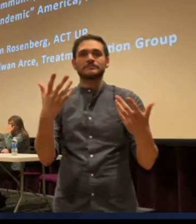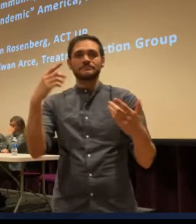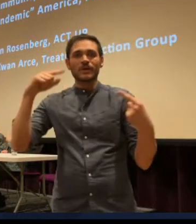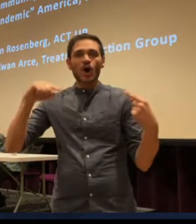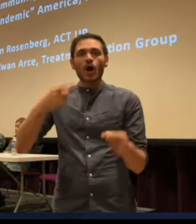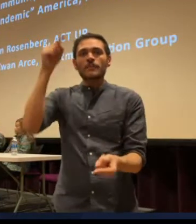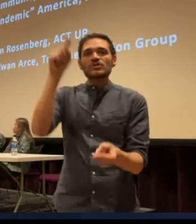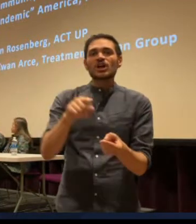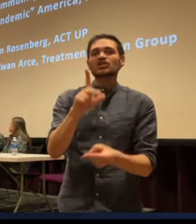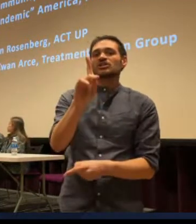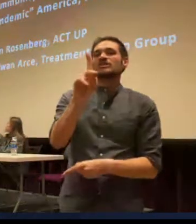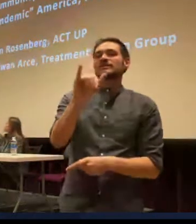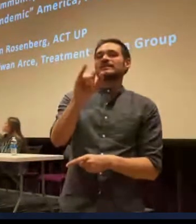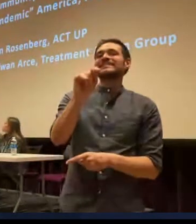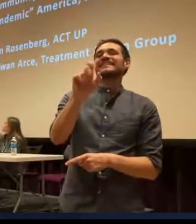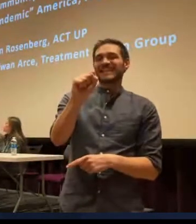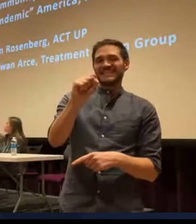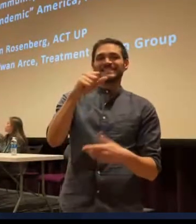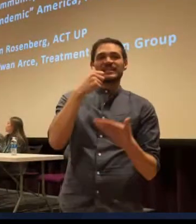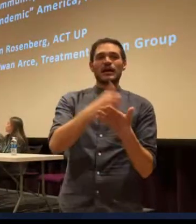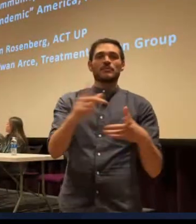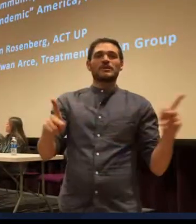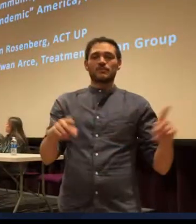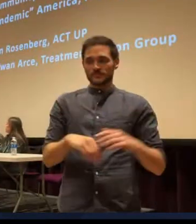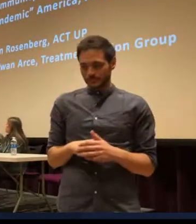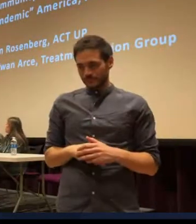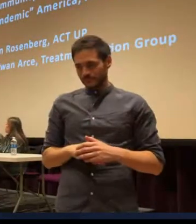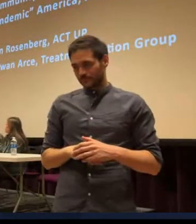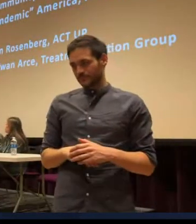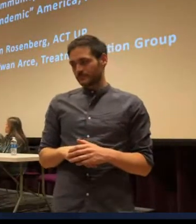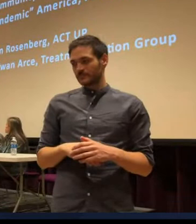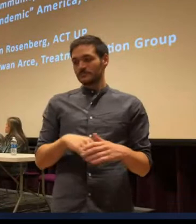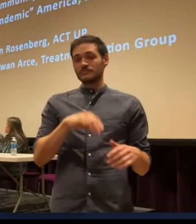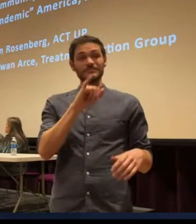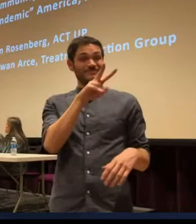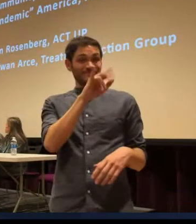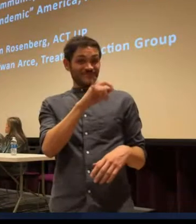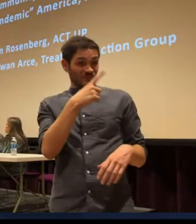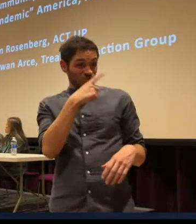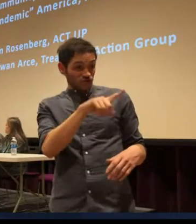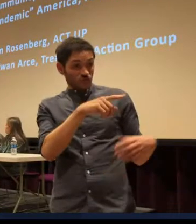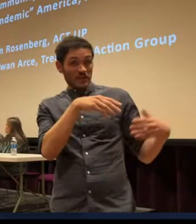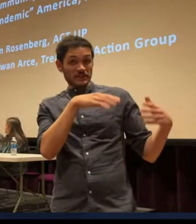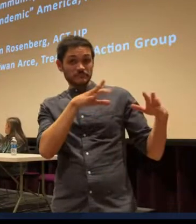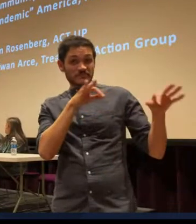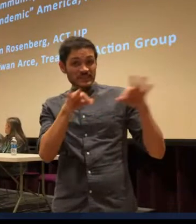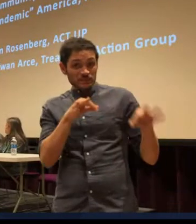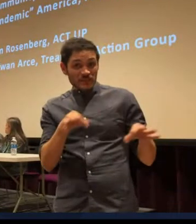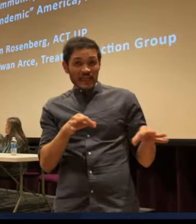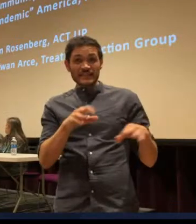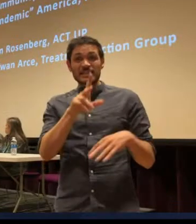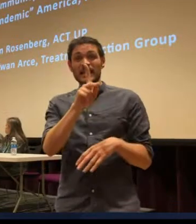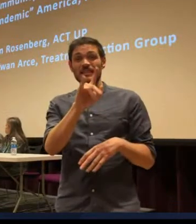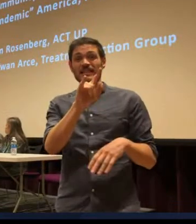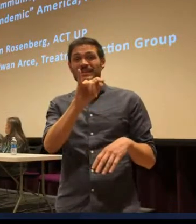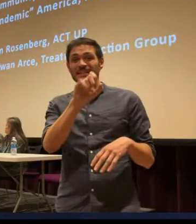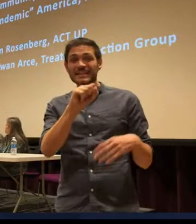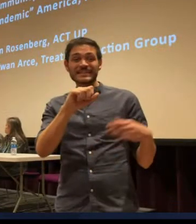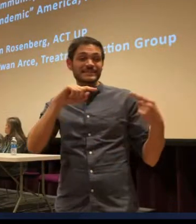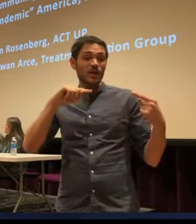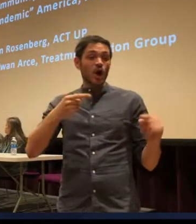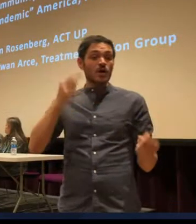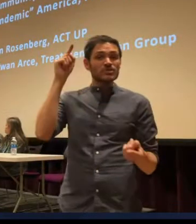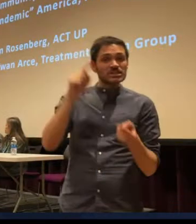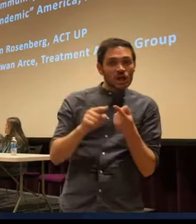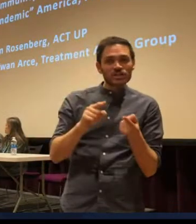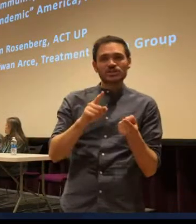the need for harm reduction at the community health fair. That was something kind of we touched upon last year, and what we